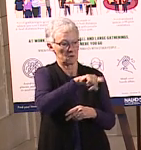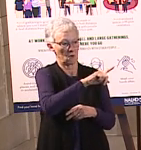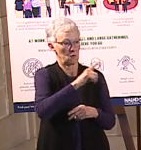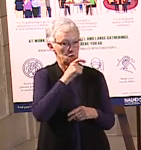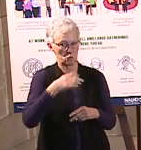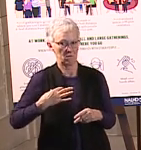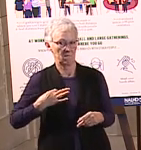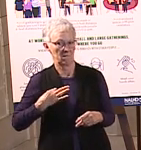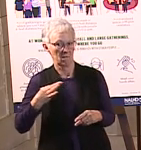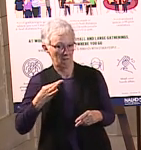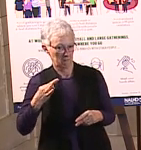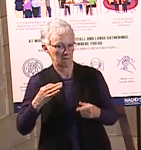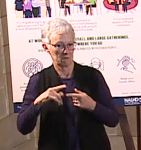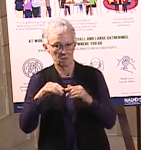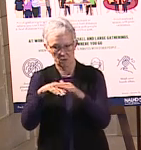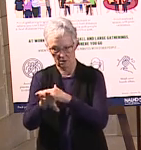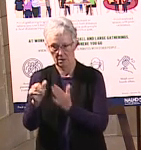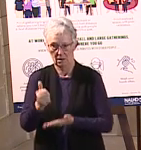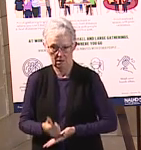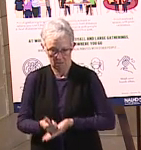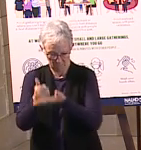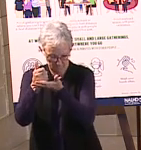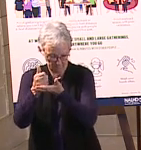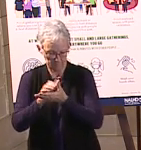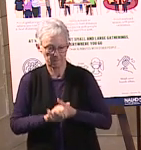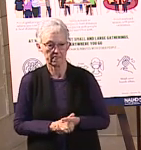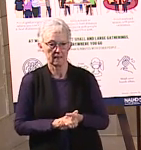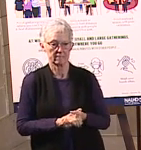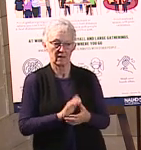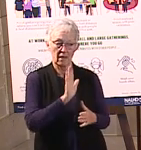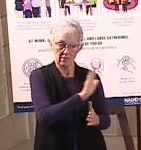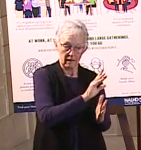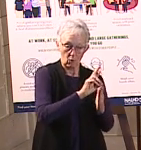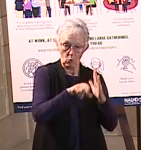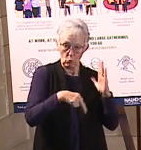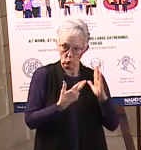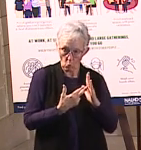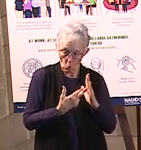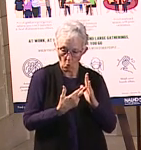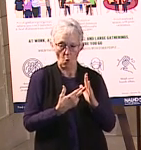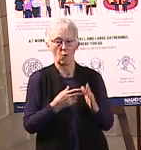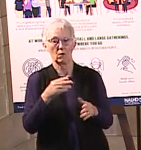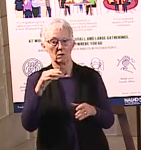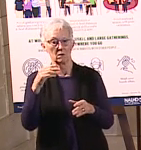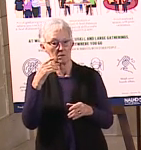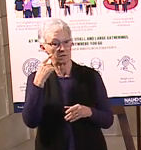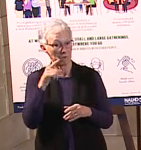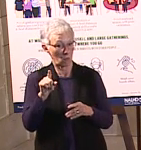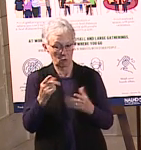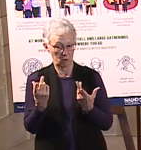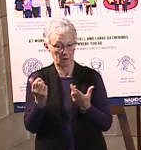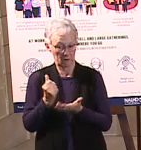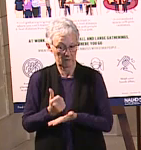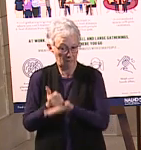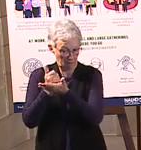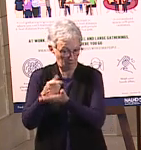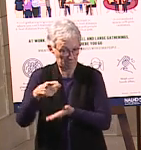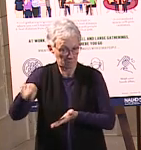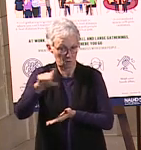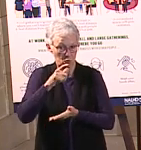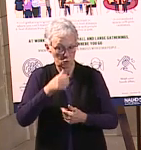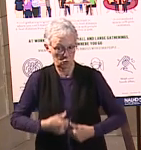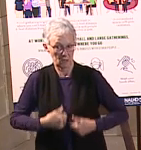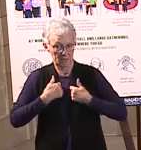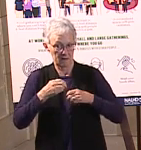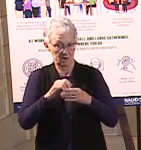essential caregivers have an important role in providing care for these residents in our long-term care facilities. And it's because of